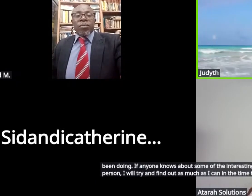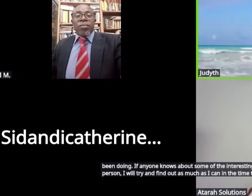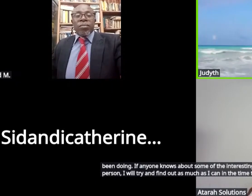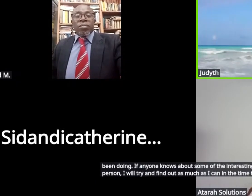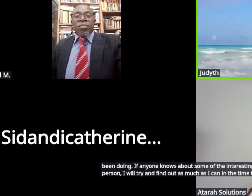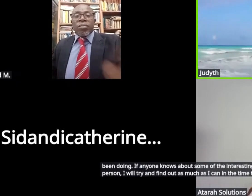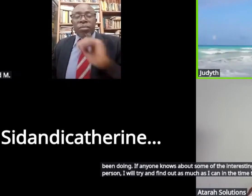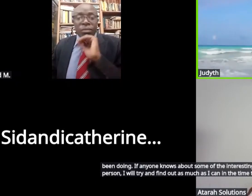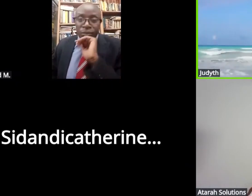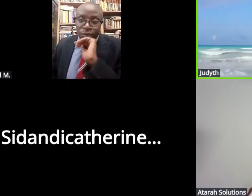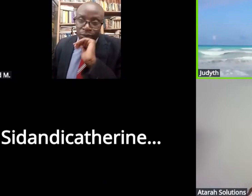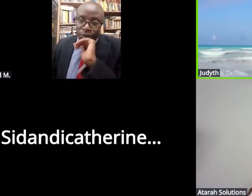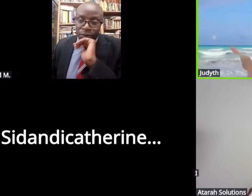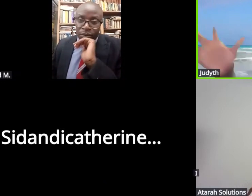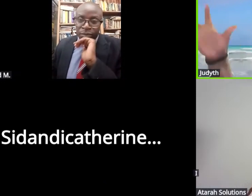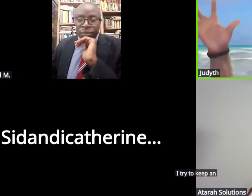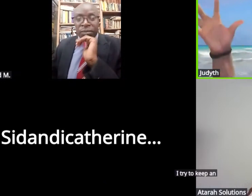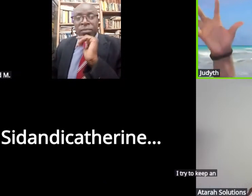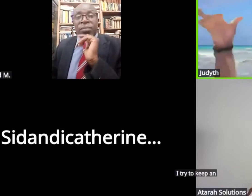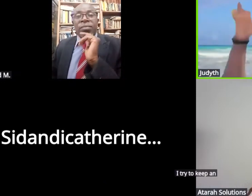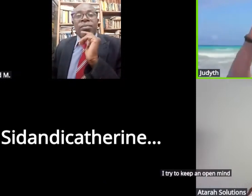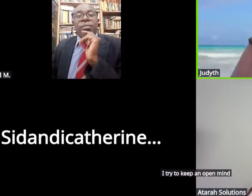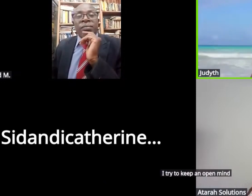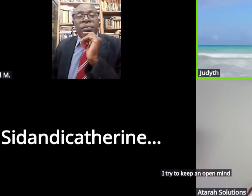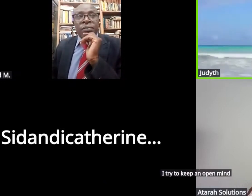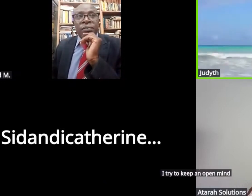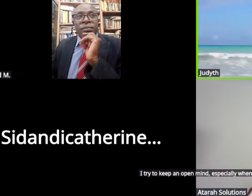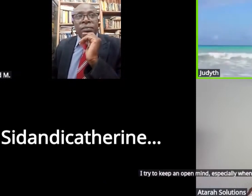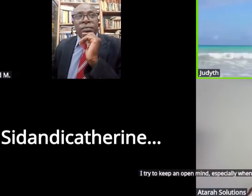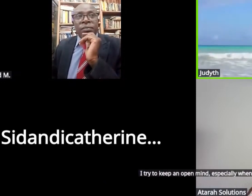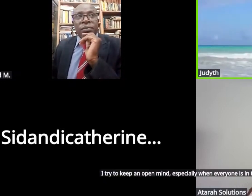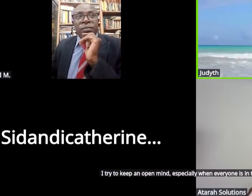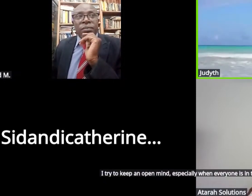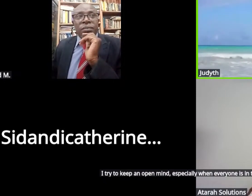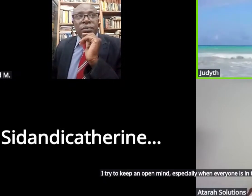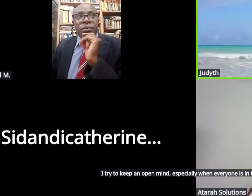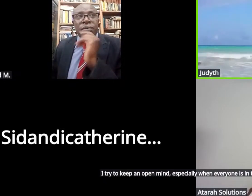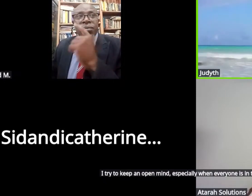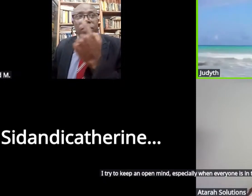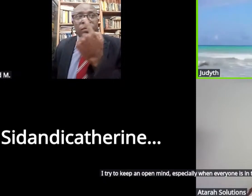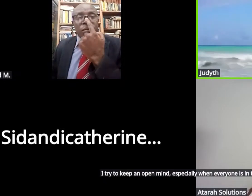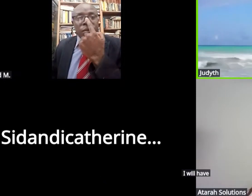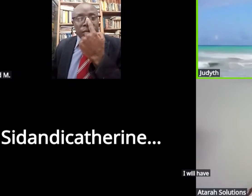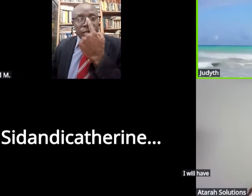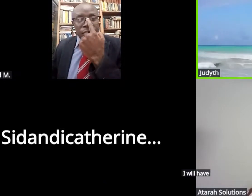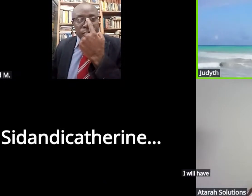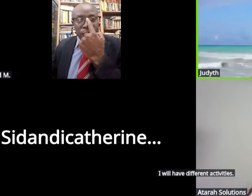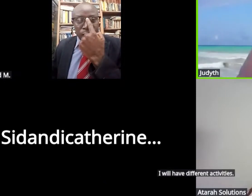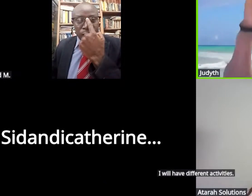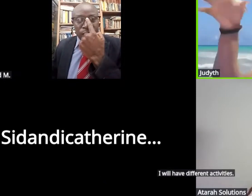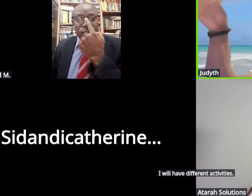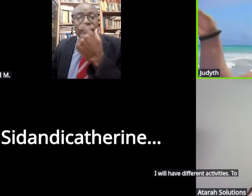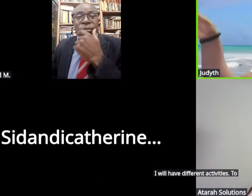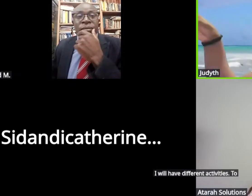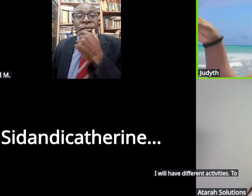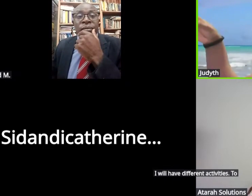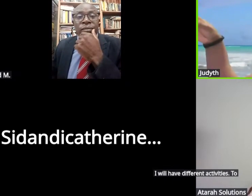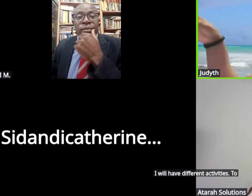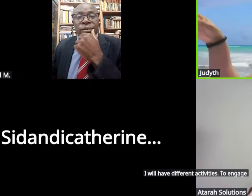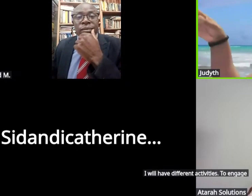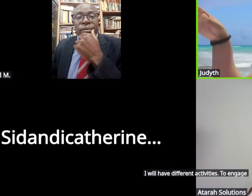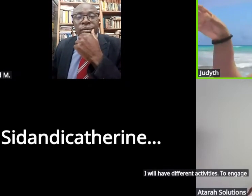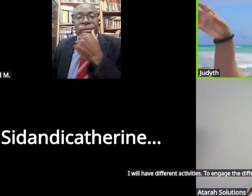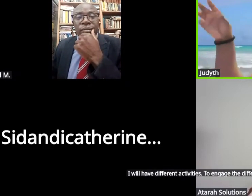I try to keep an open mind, especially when everyone is in the same place. I will have different activities to engage the different types